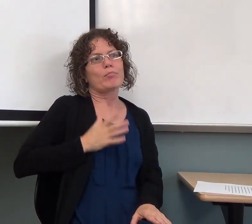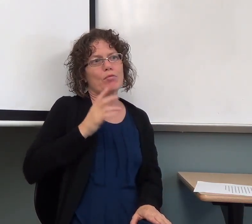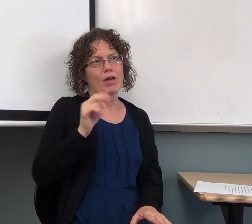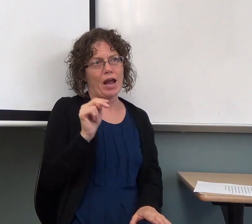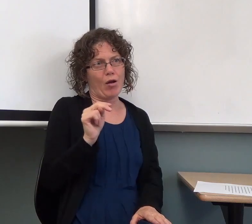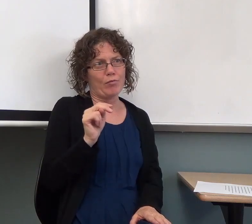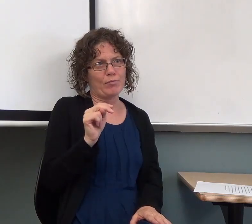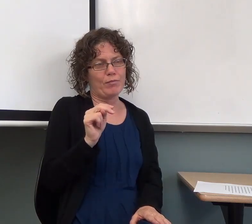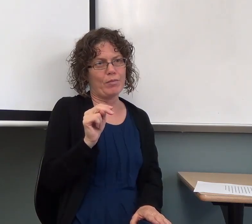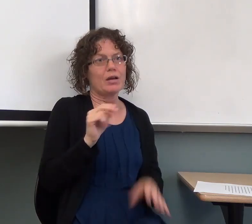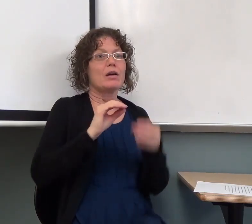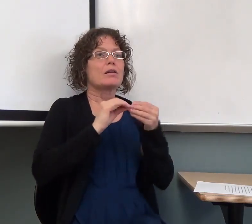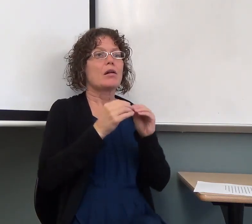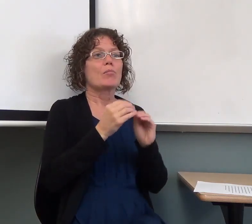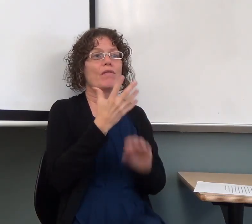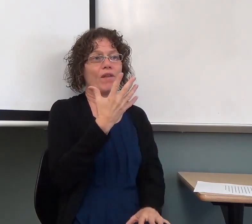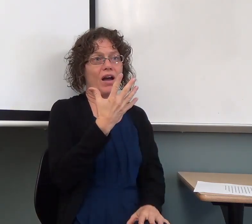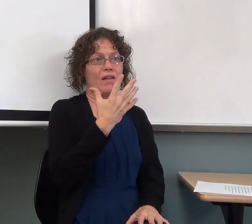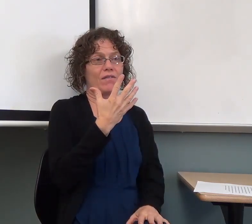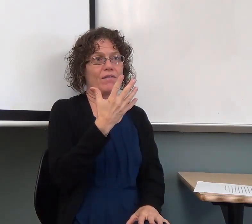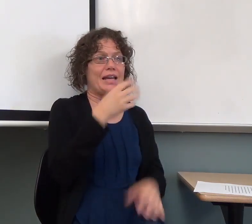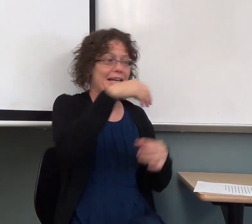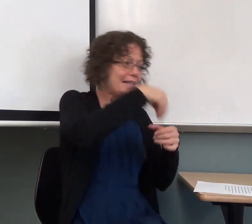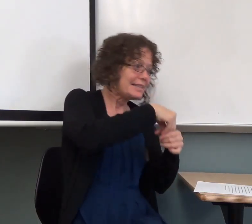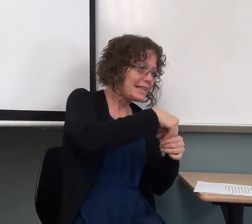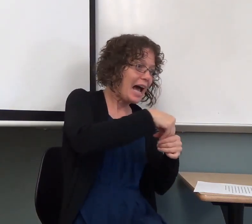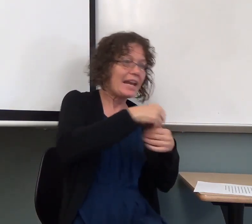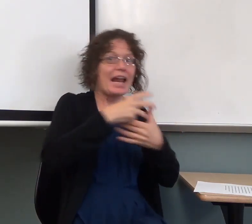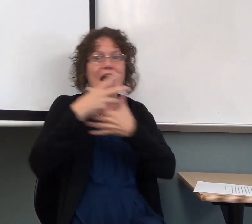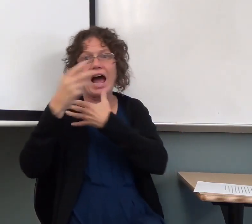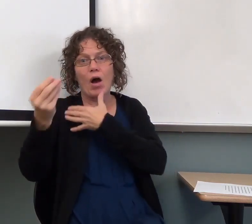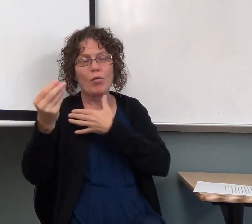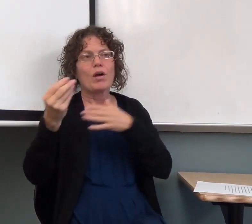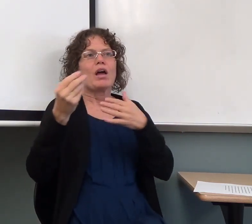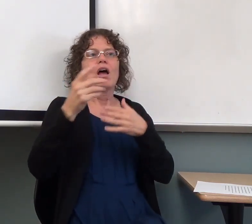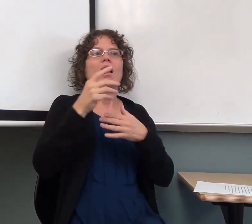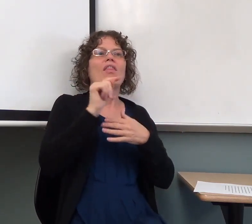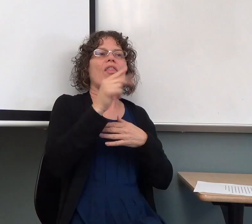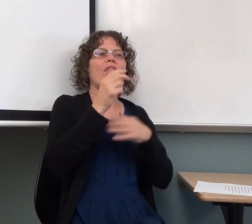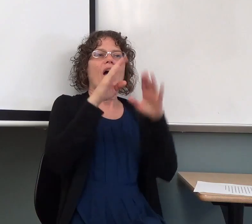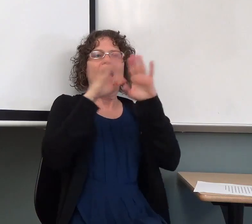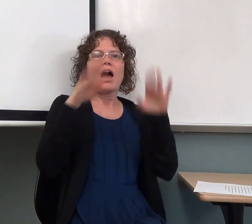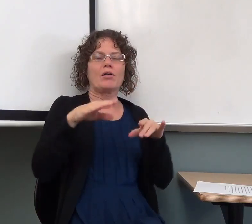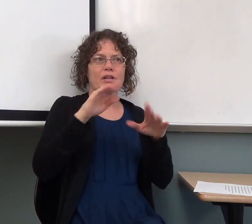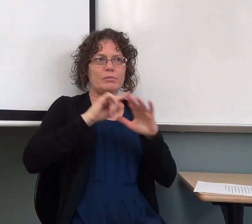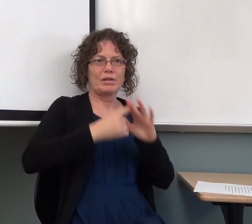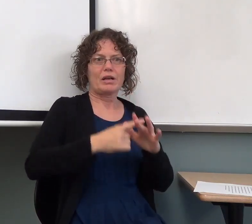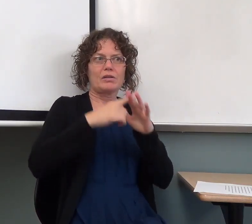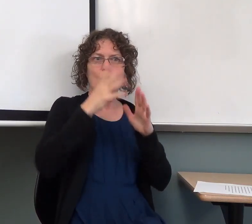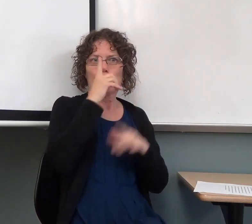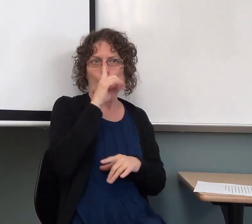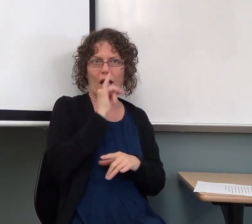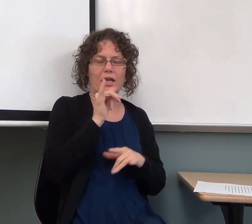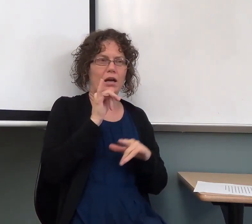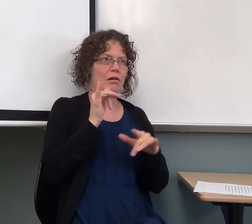How about number five? Inside and out, the house has begun to look like a fabulous science museum.